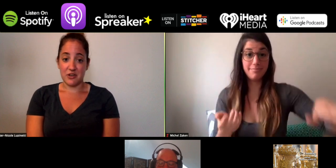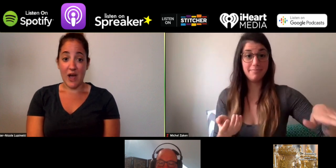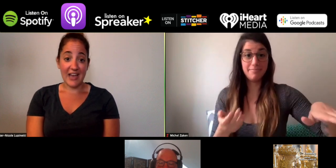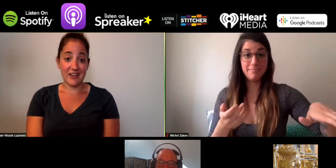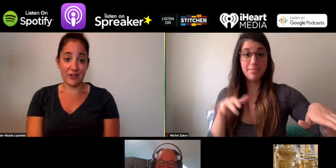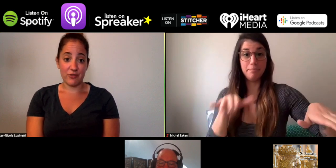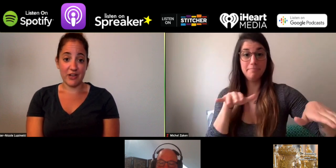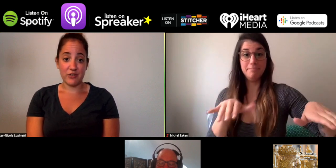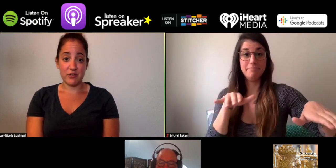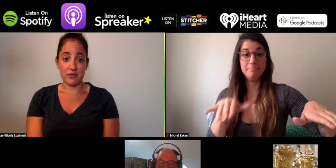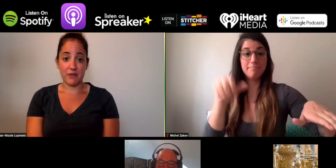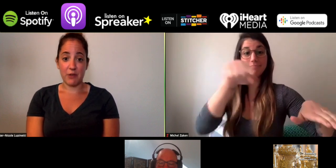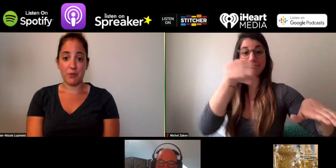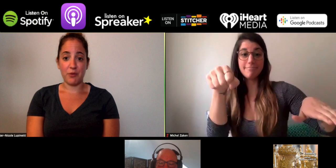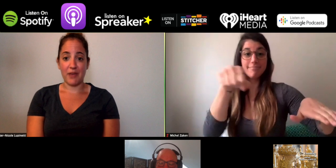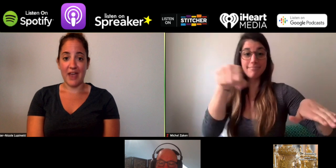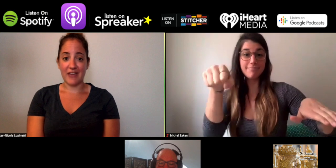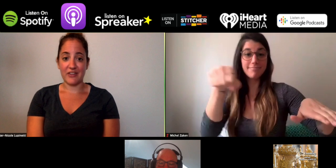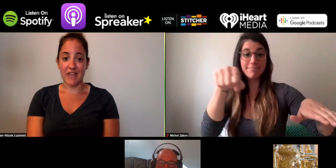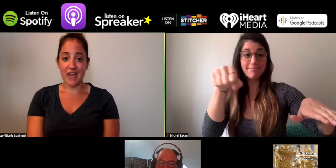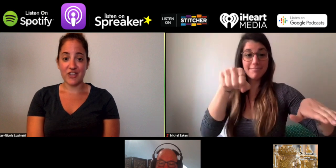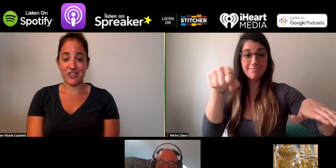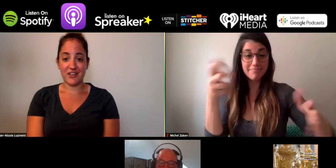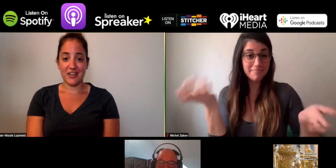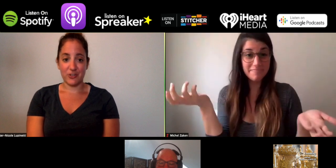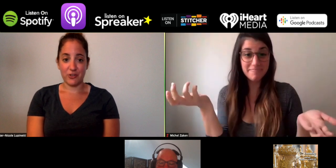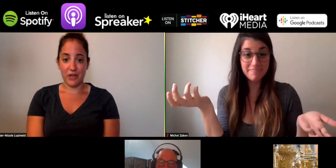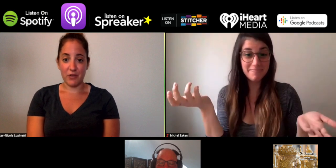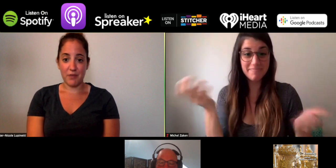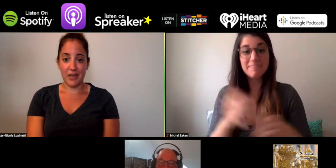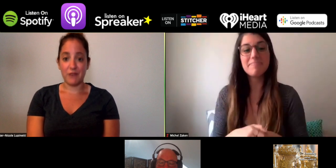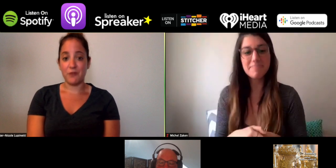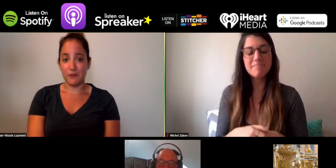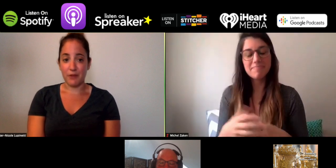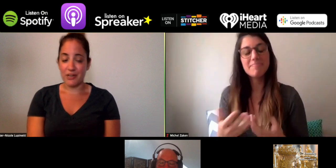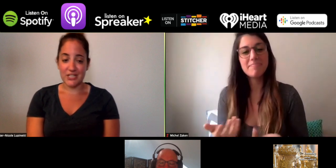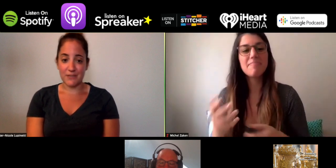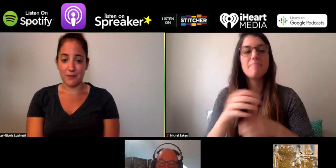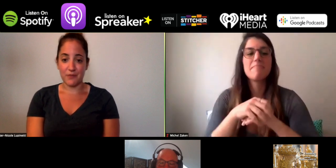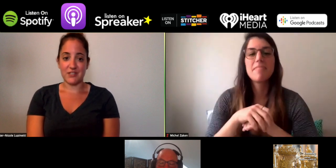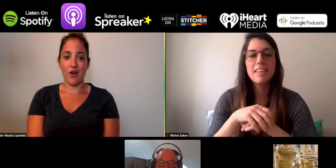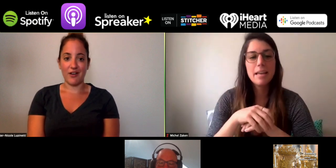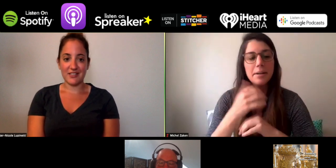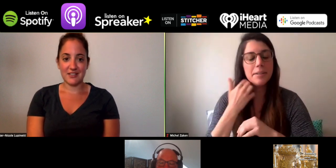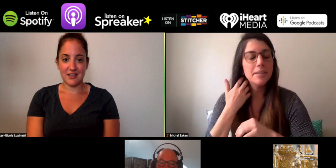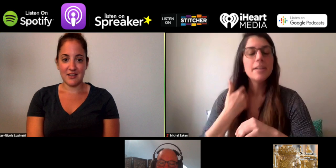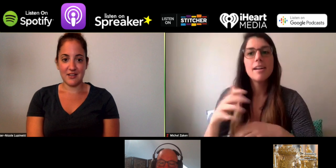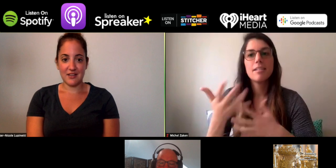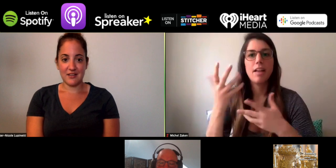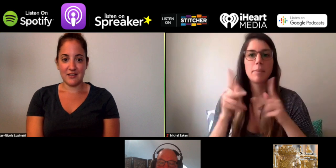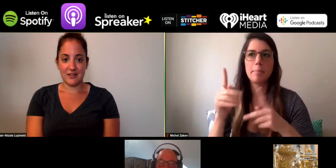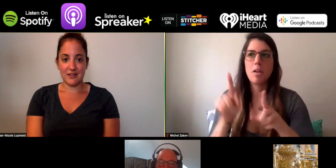And you know, I can hear the radio too. If I were to put my hand on the dash and turn the volume up, I could feel the vibrations from the songs.